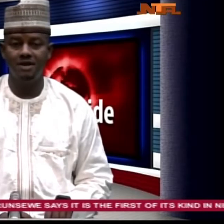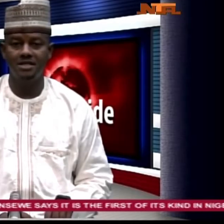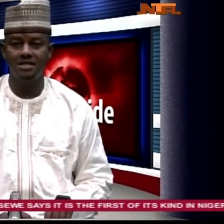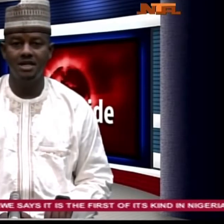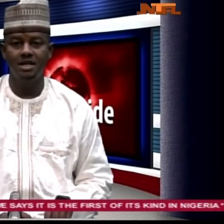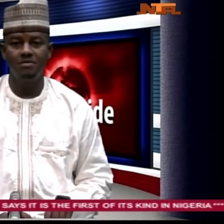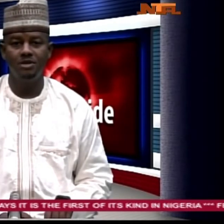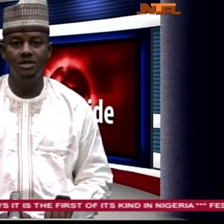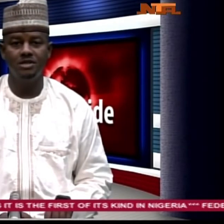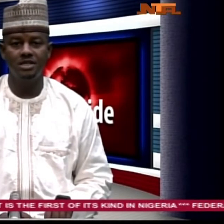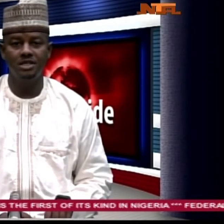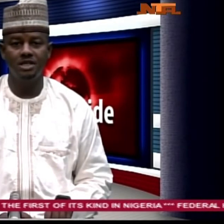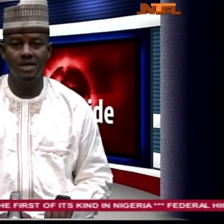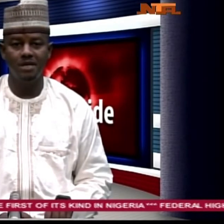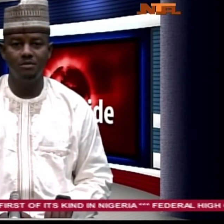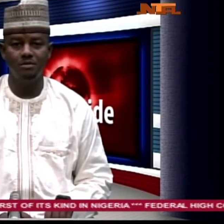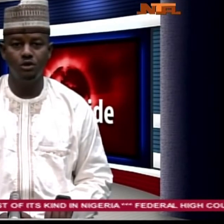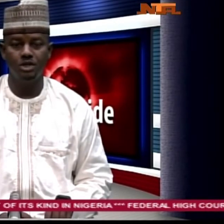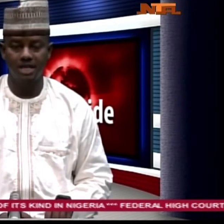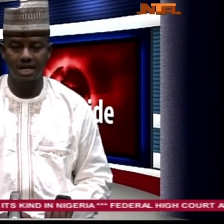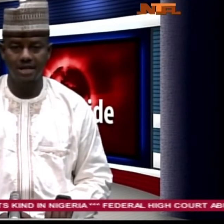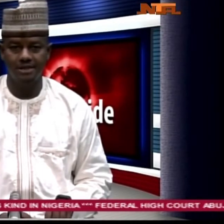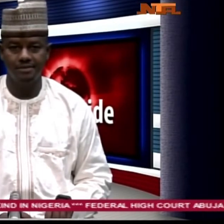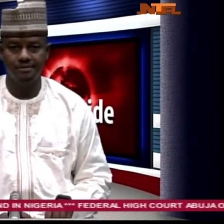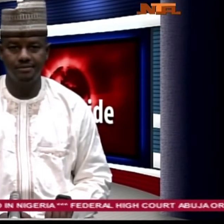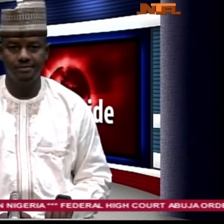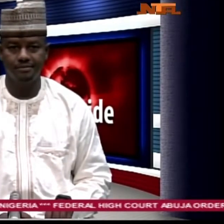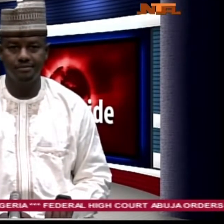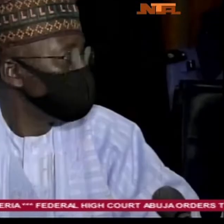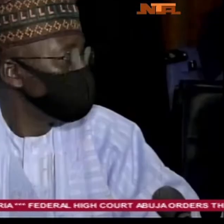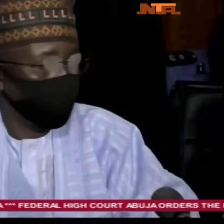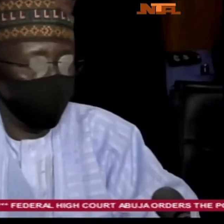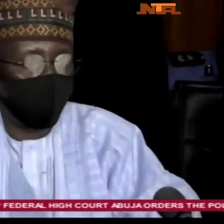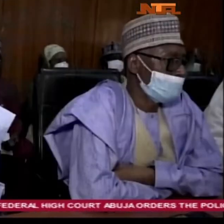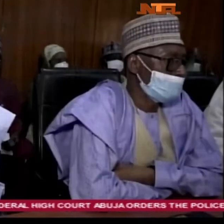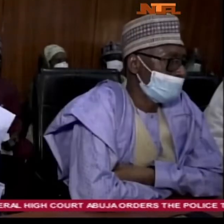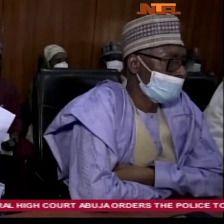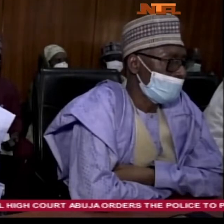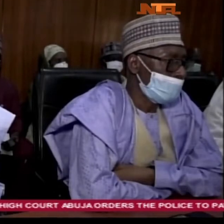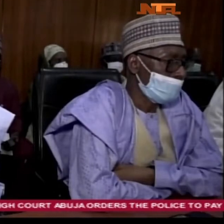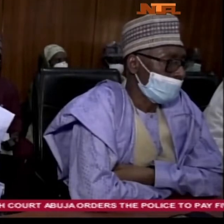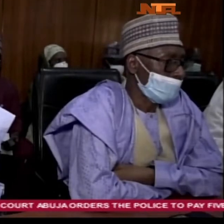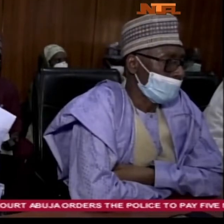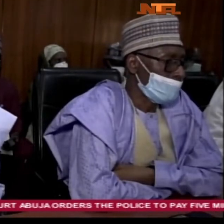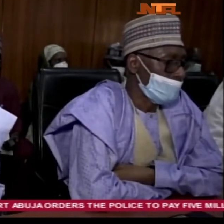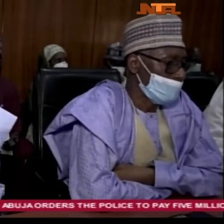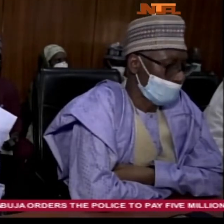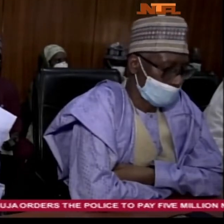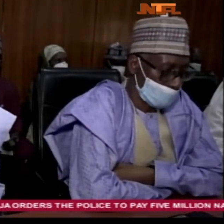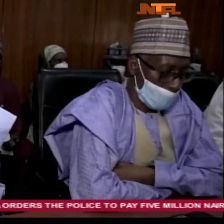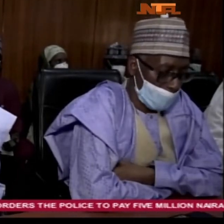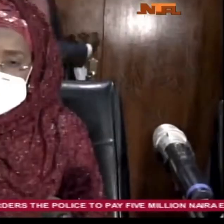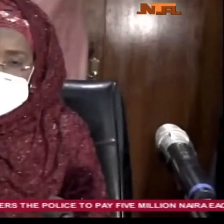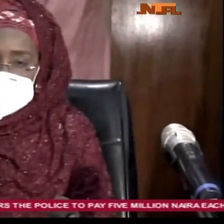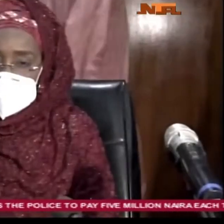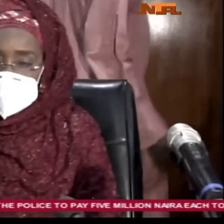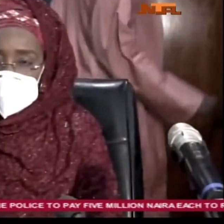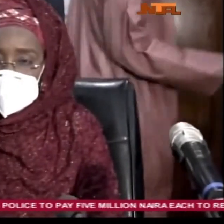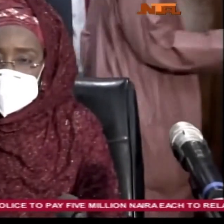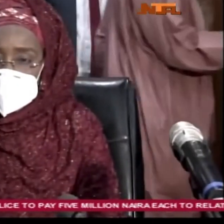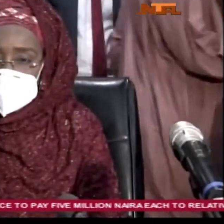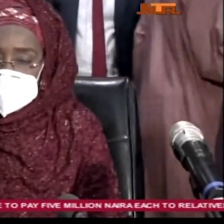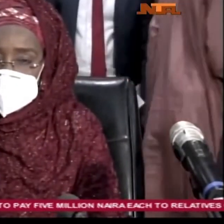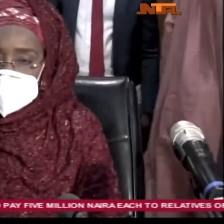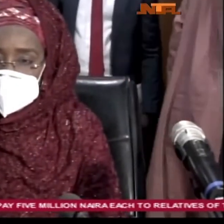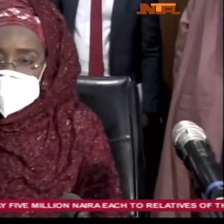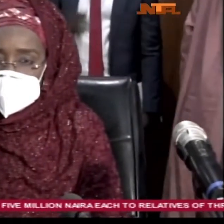Security Advisor, Major General Babagana Mungono, retired. The sympathy visit was in continuation of the National Security Advisor's